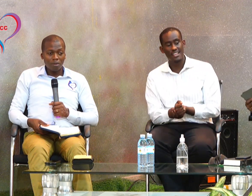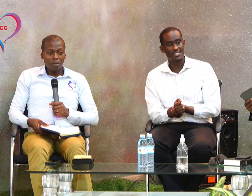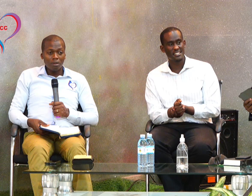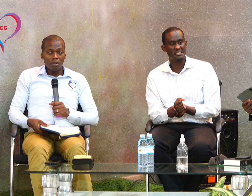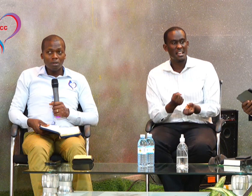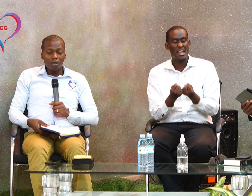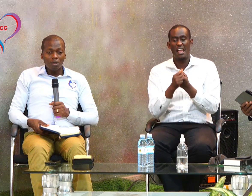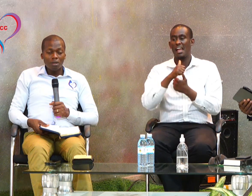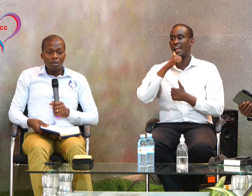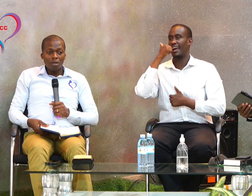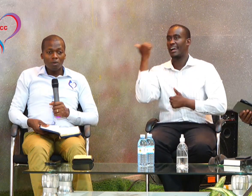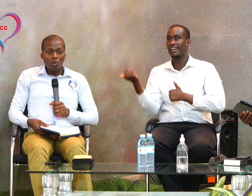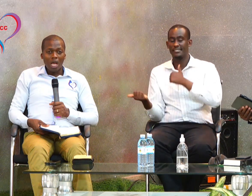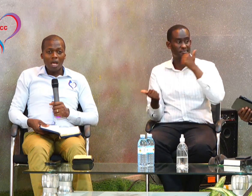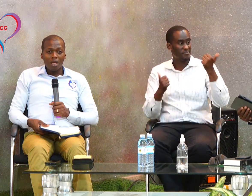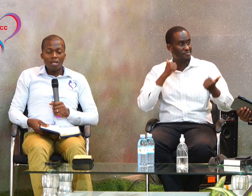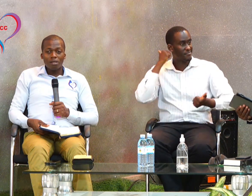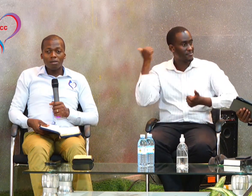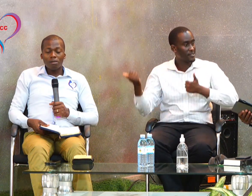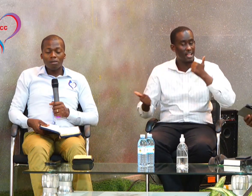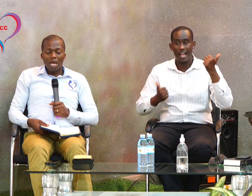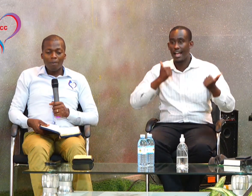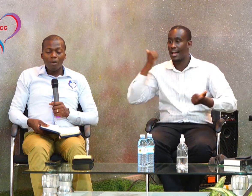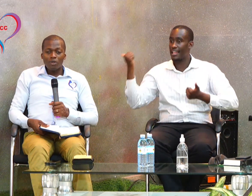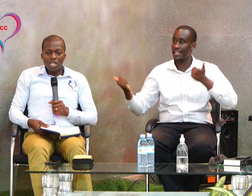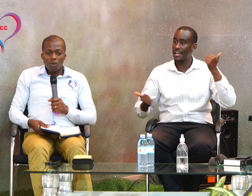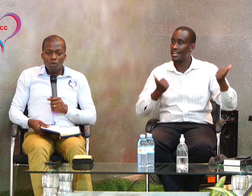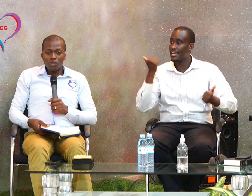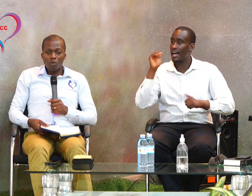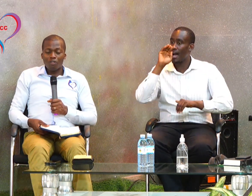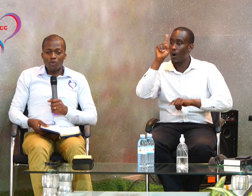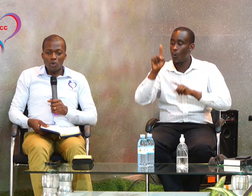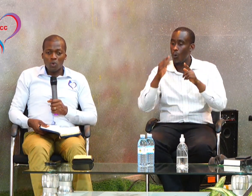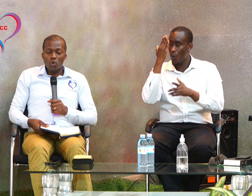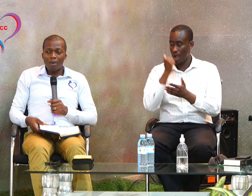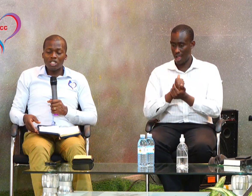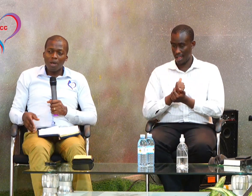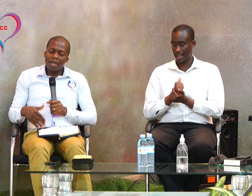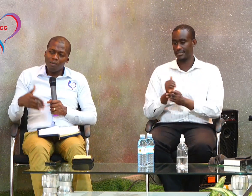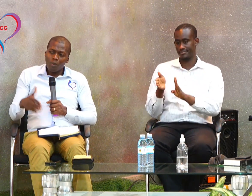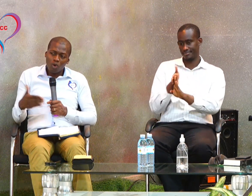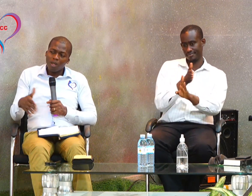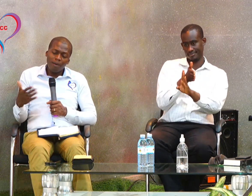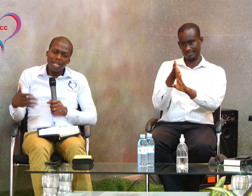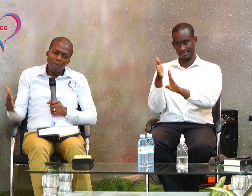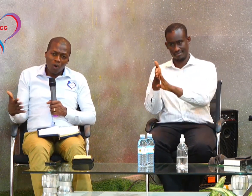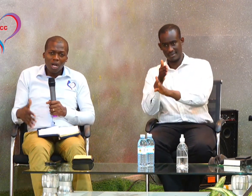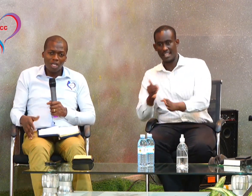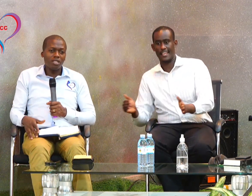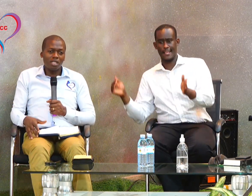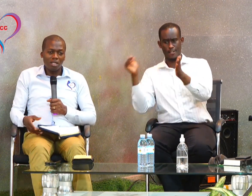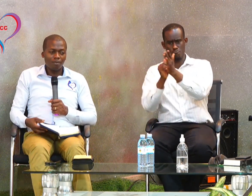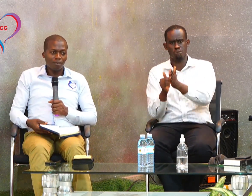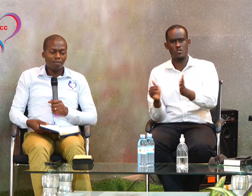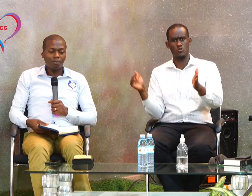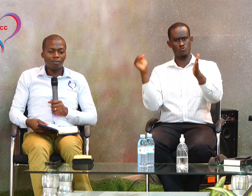can do what they have already wanted to do. They needed someone to support it. Abamu babuuza ebibuuzo bafuna okulungamiza abaddemu bakole bye baadde bakola